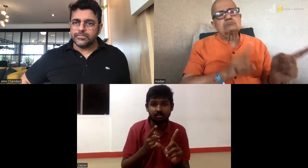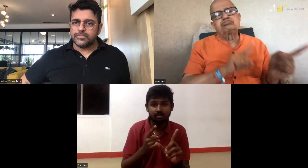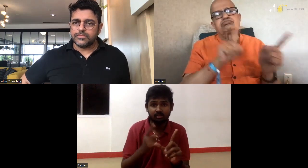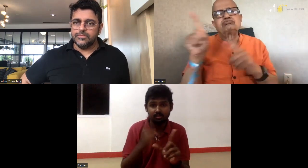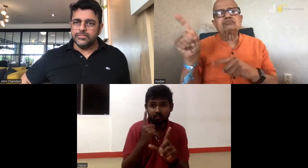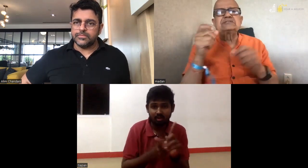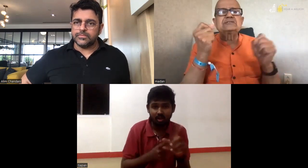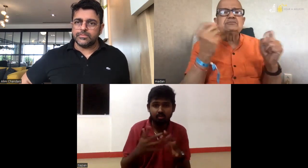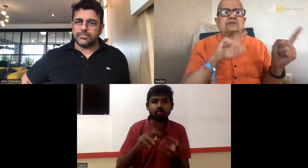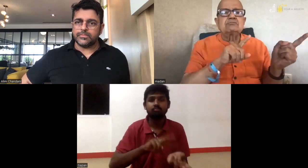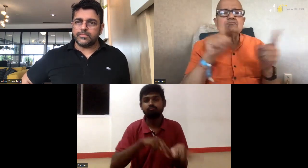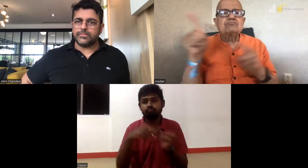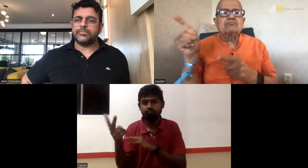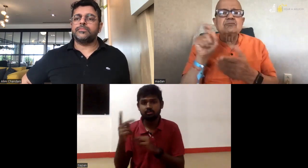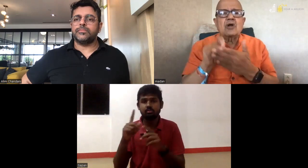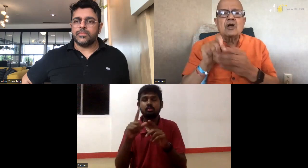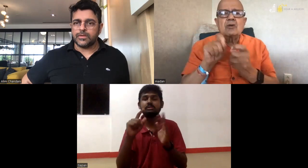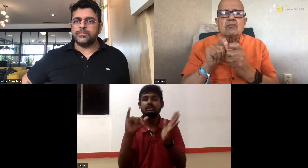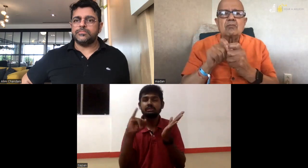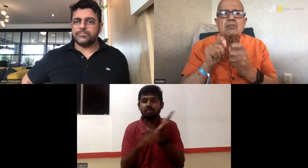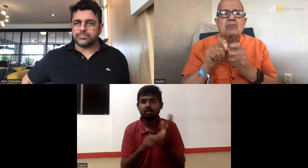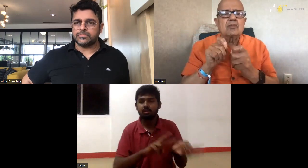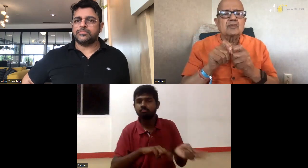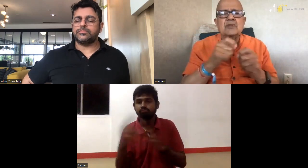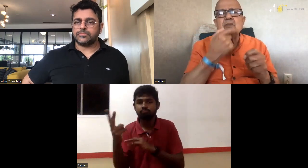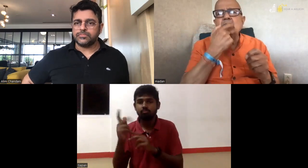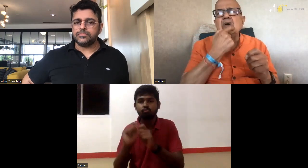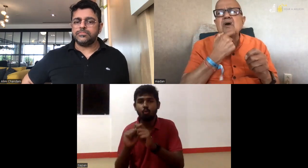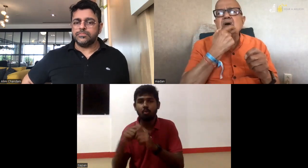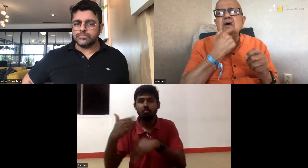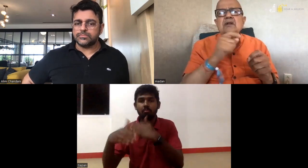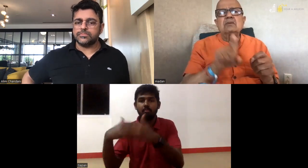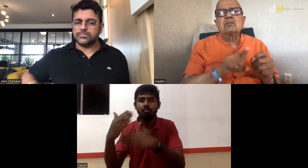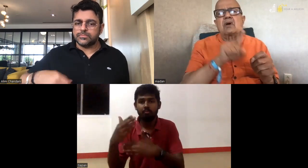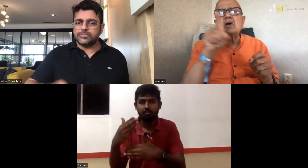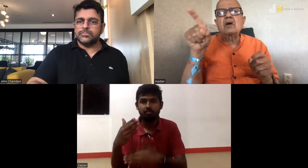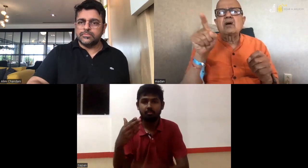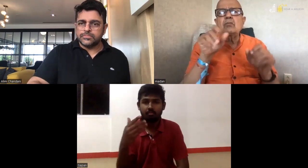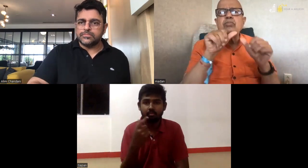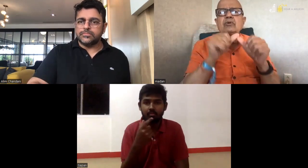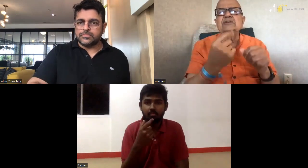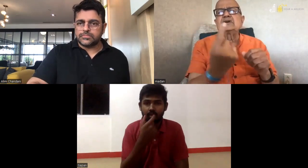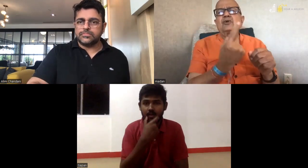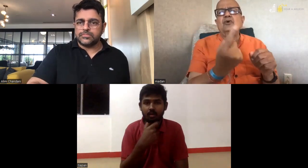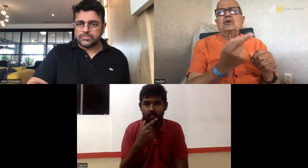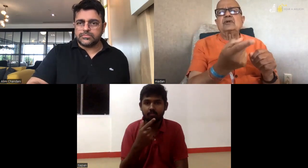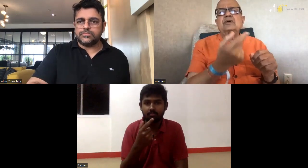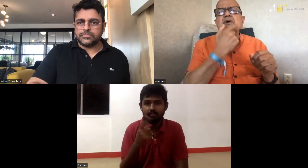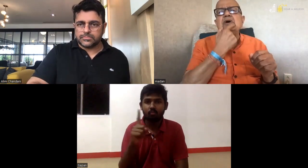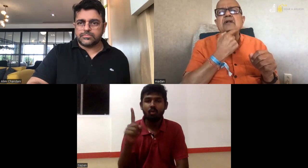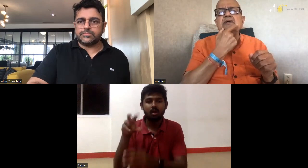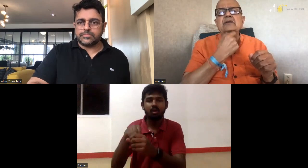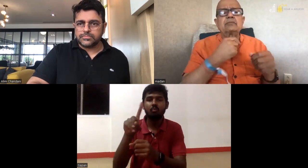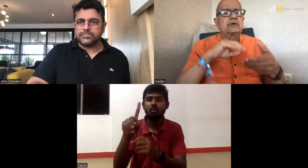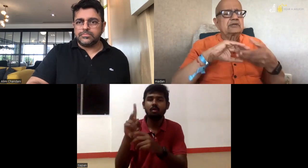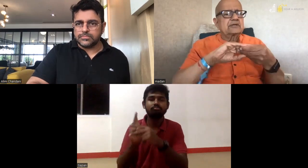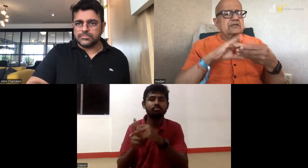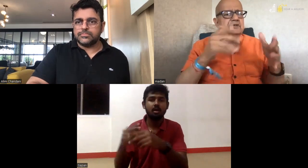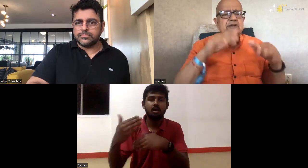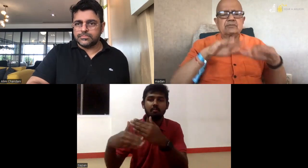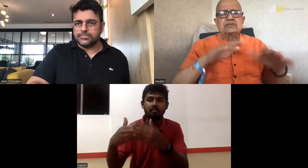still feel young inside your inner self. You feel that you are young. So I know that yeah,